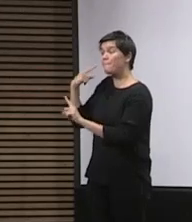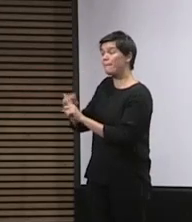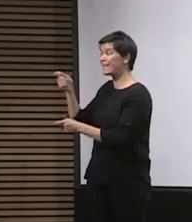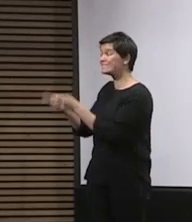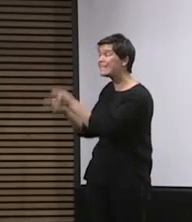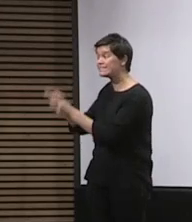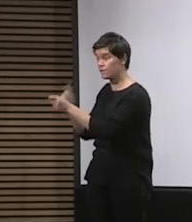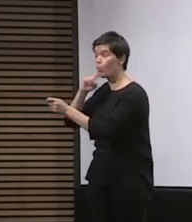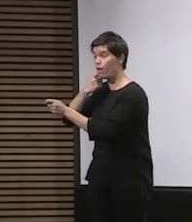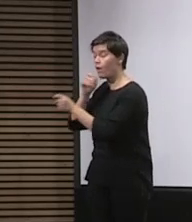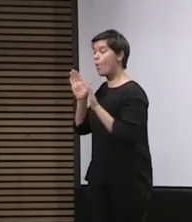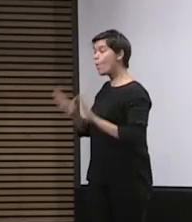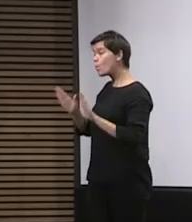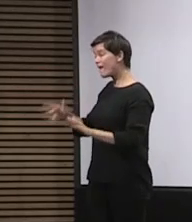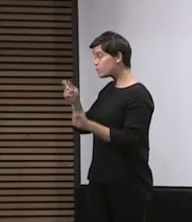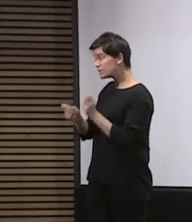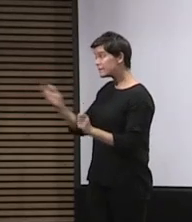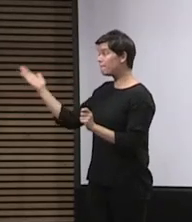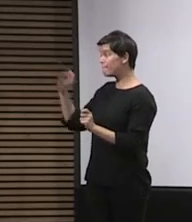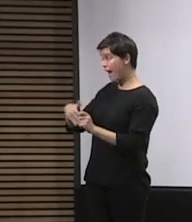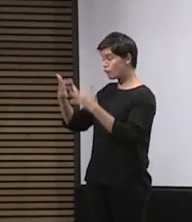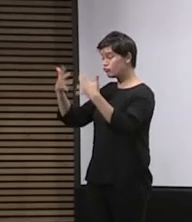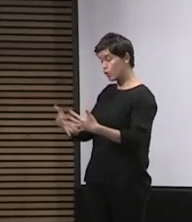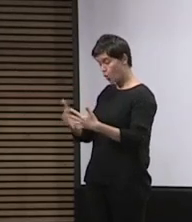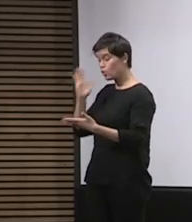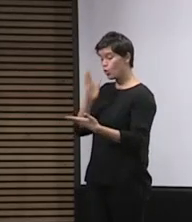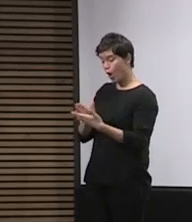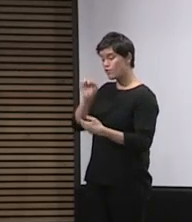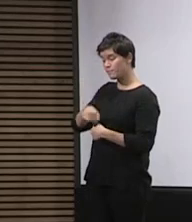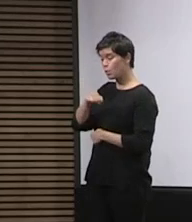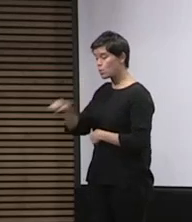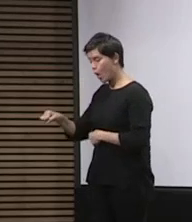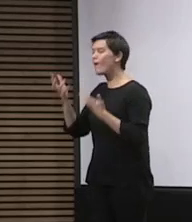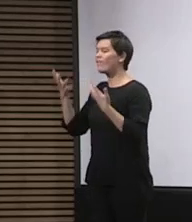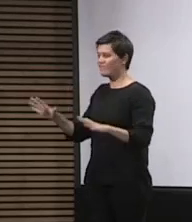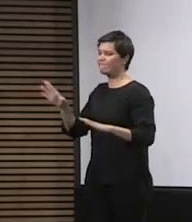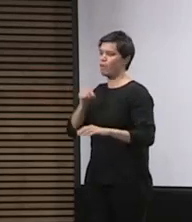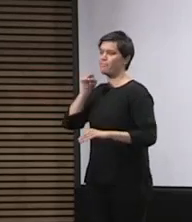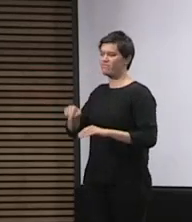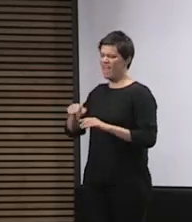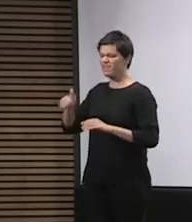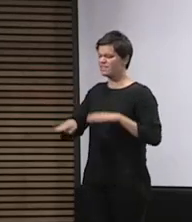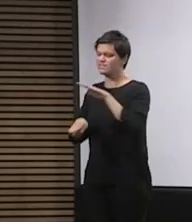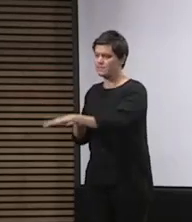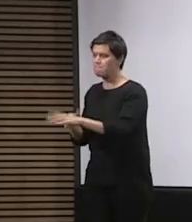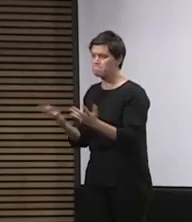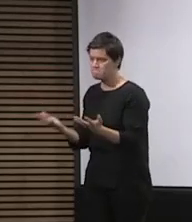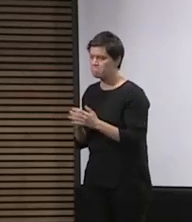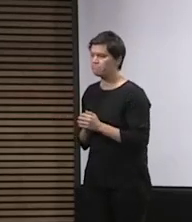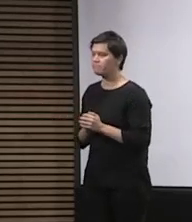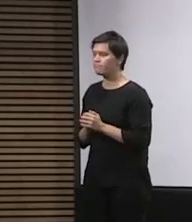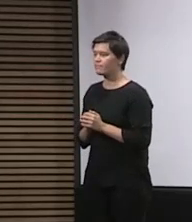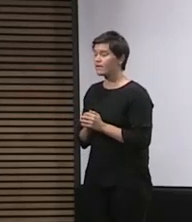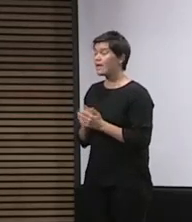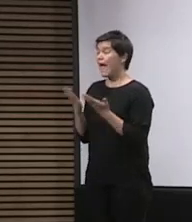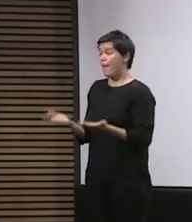depends on the test results. So we'll actually be doing that testing as people arrive at the border. It does take 24 hours minimum for the test